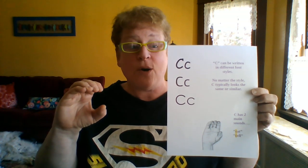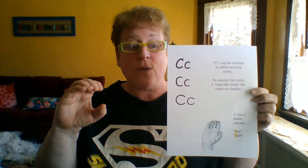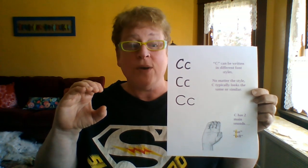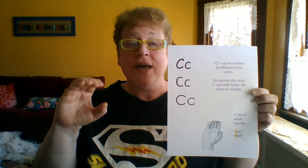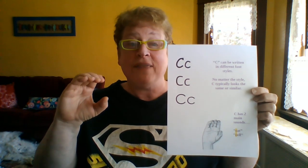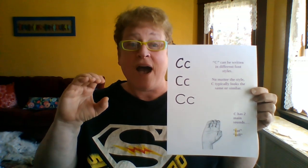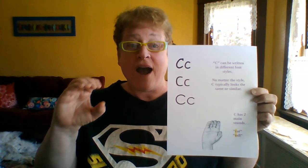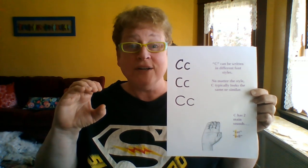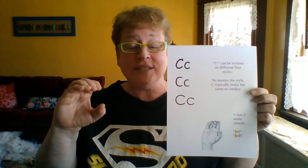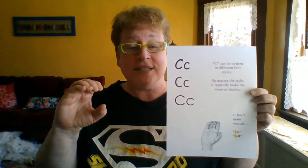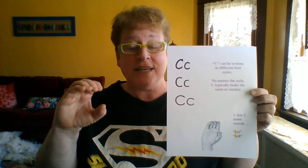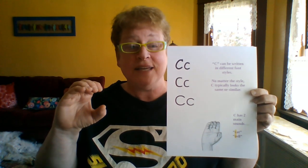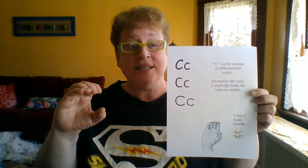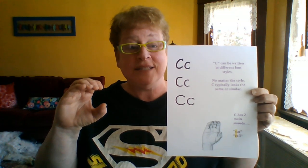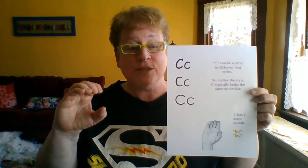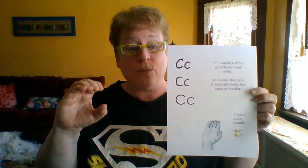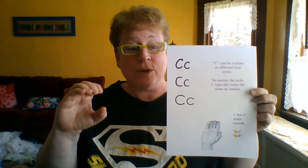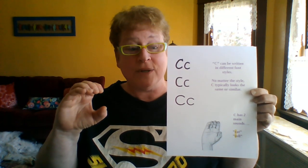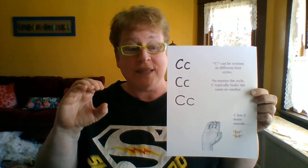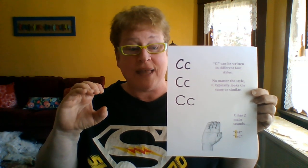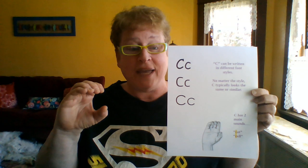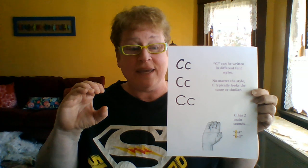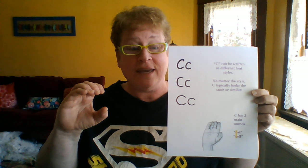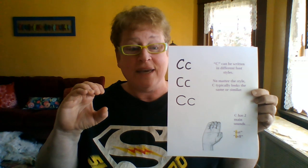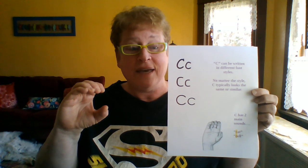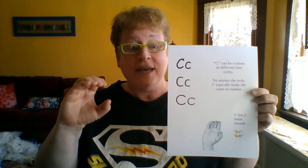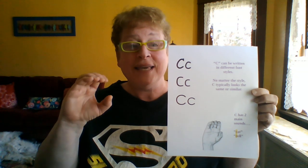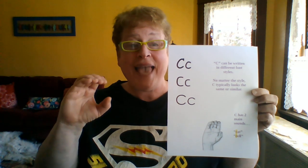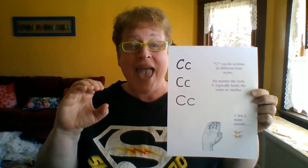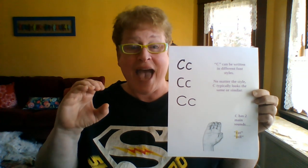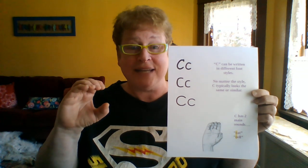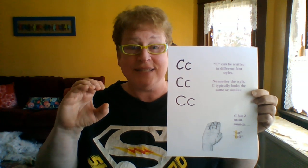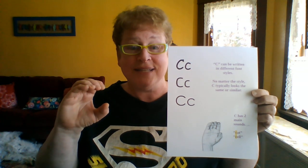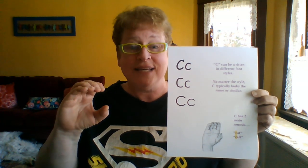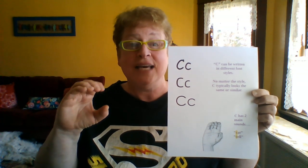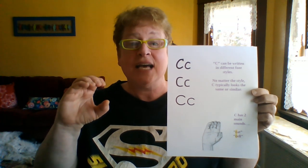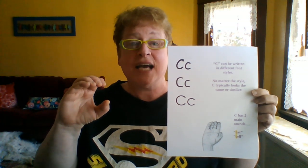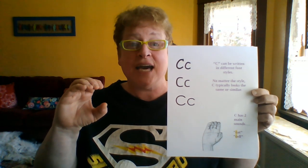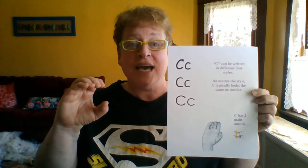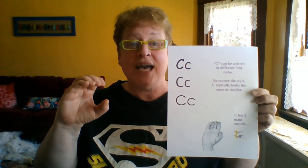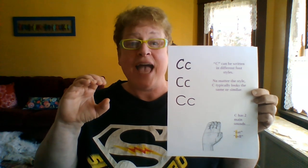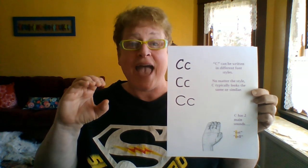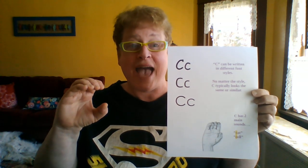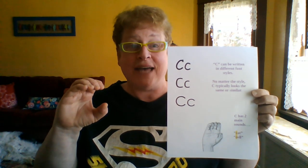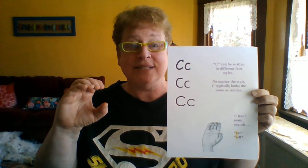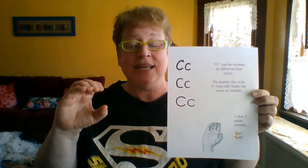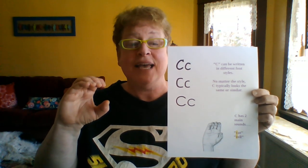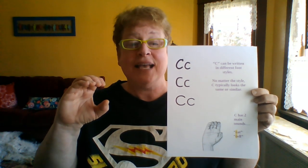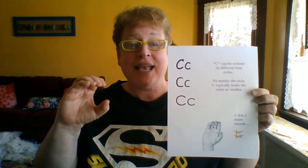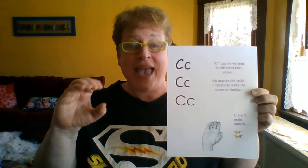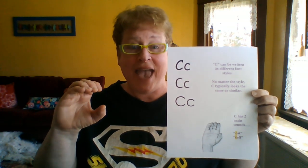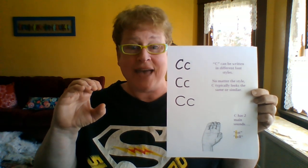So, the hard C says a word like cat, k-at,